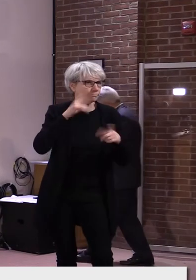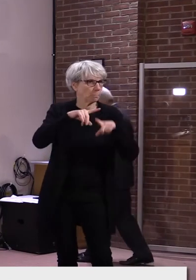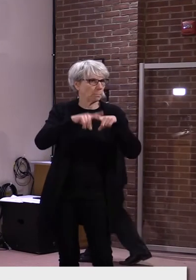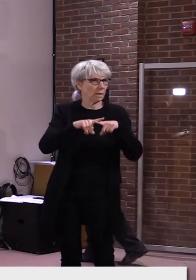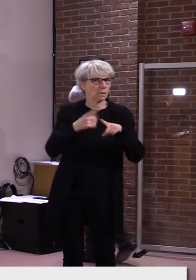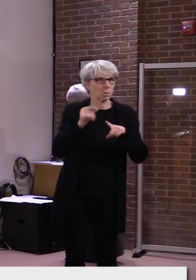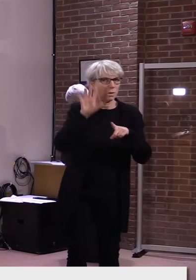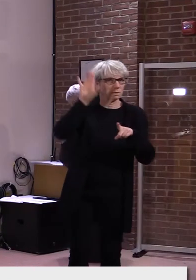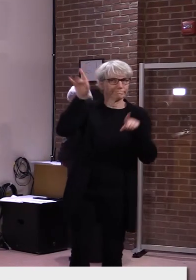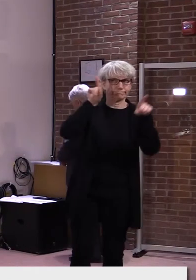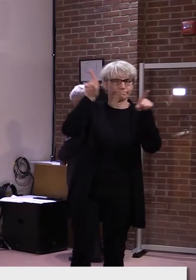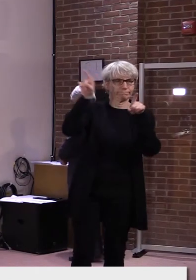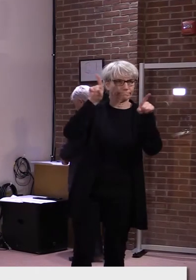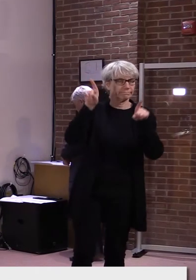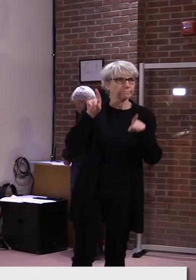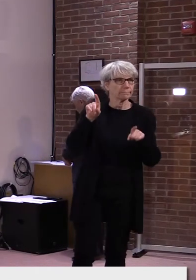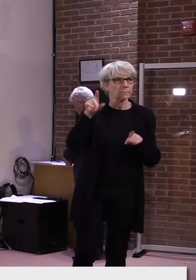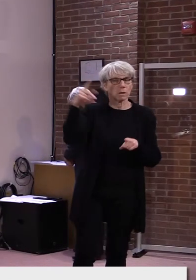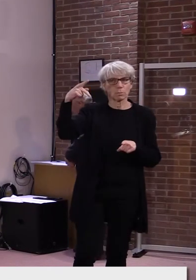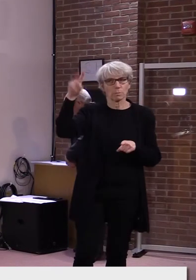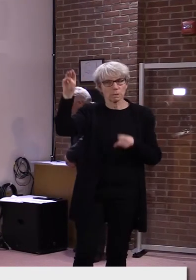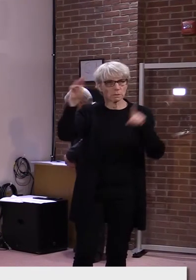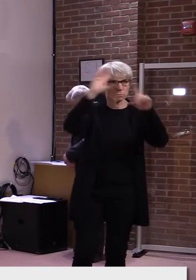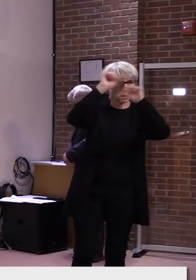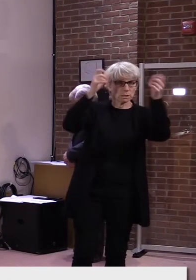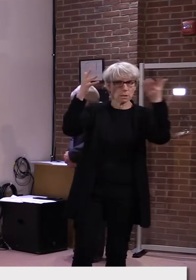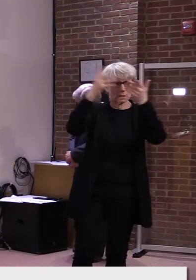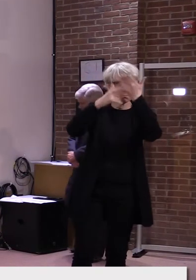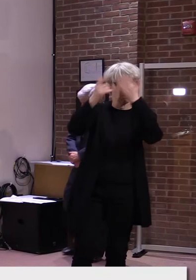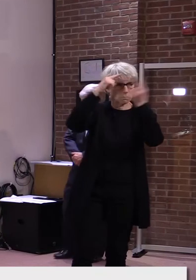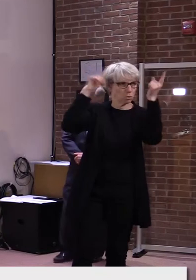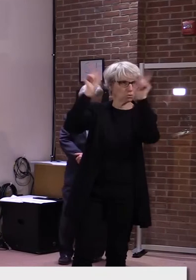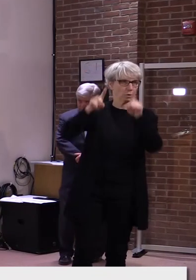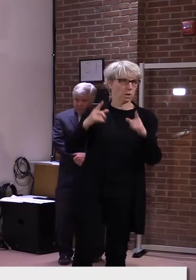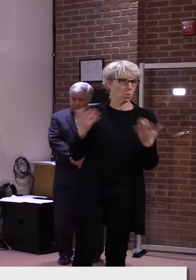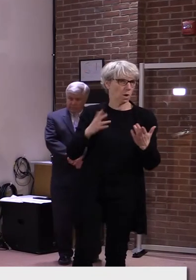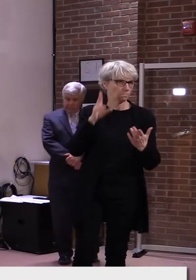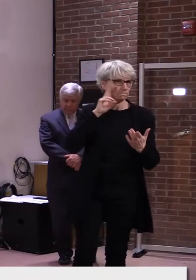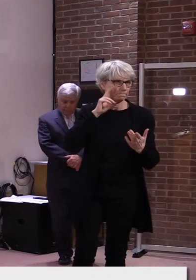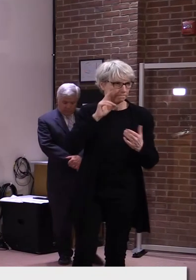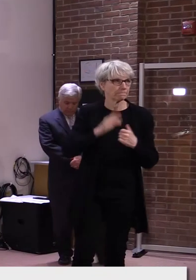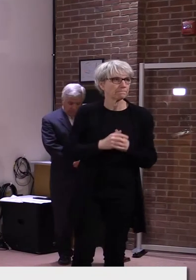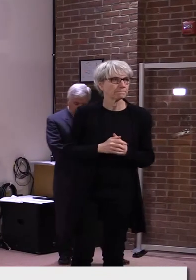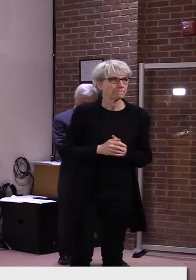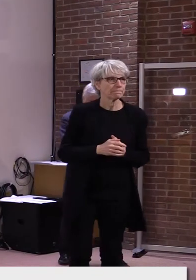the negotiations between the U.S. and Canada as to whether that can happen.